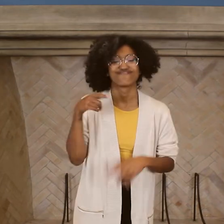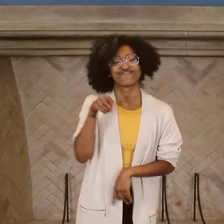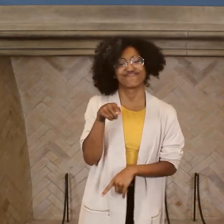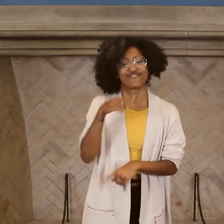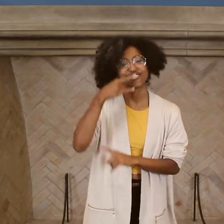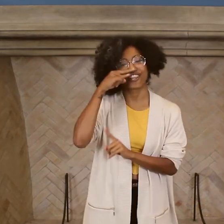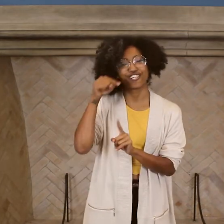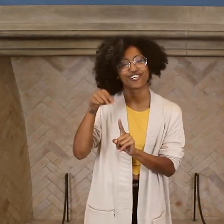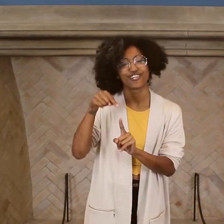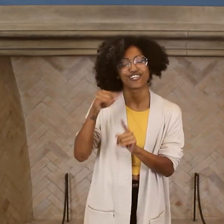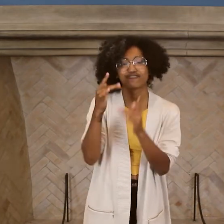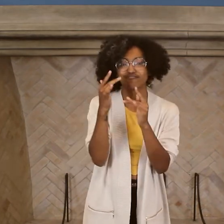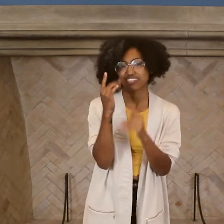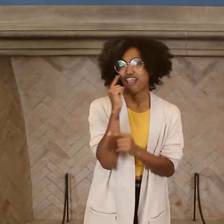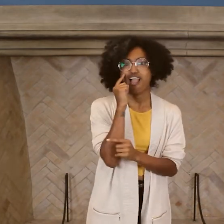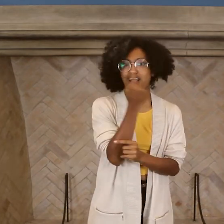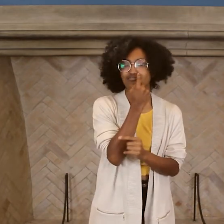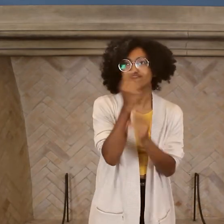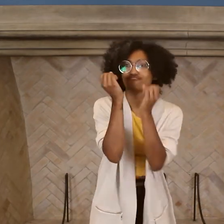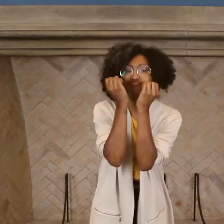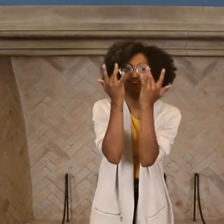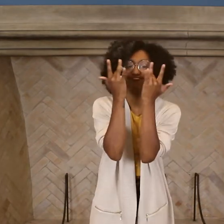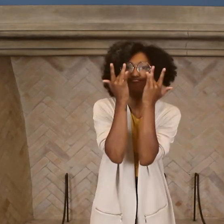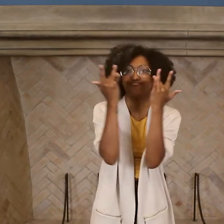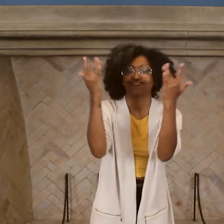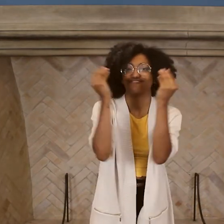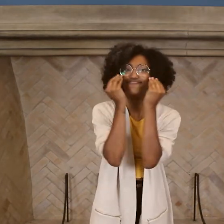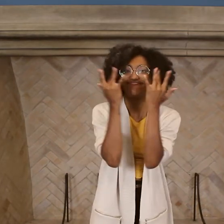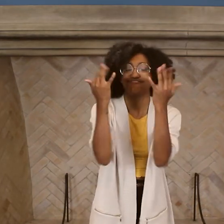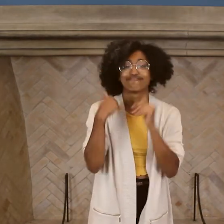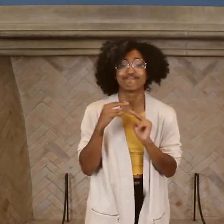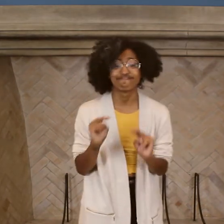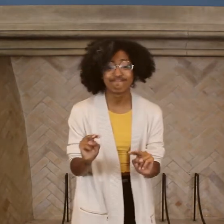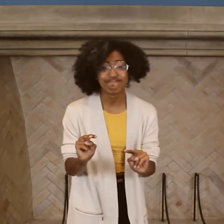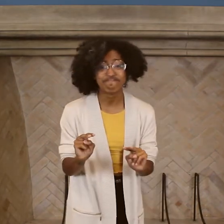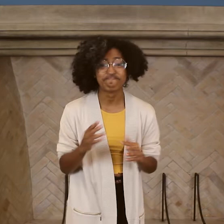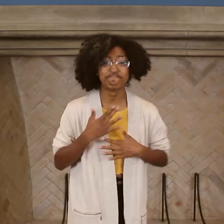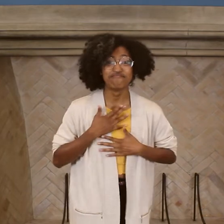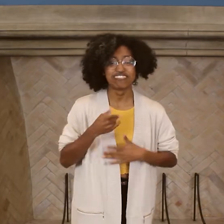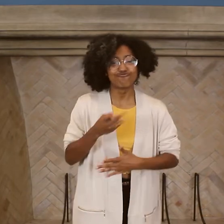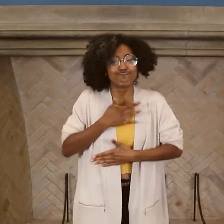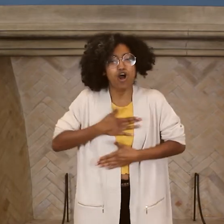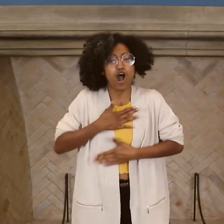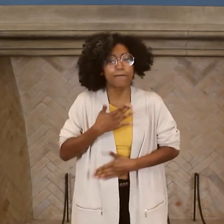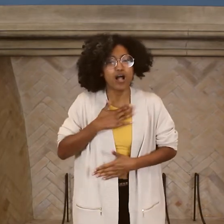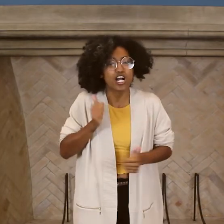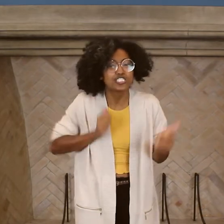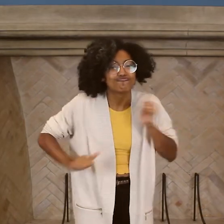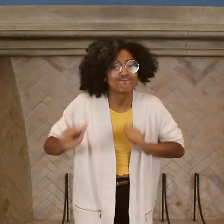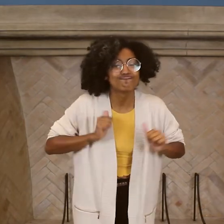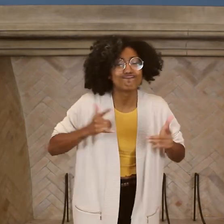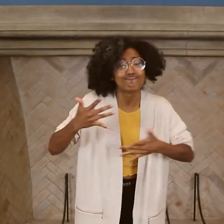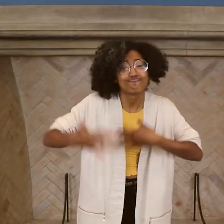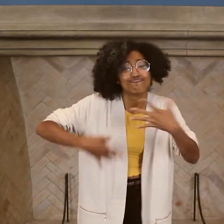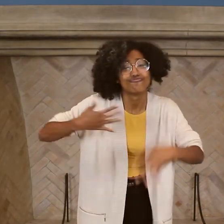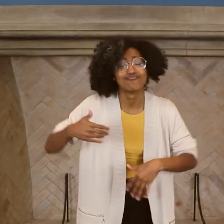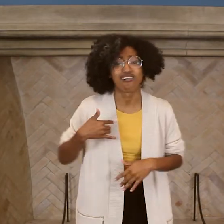and just to see their eyes sparkle. You know, it's like, oh my God, they really enjoyed my performance.